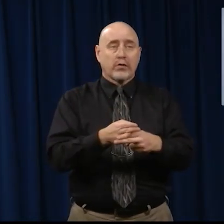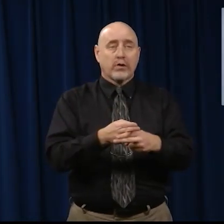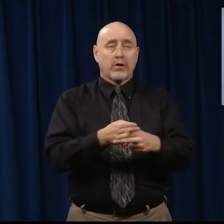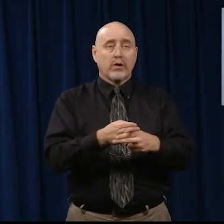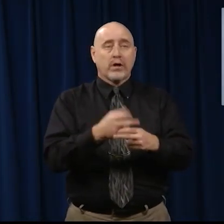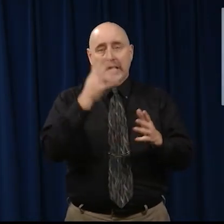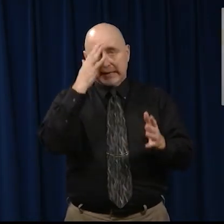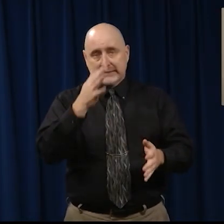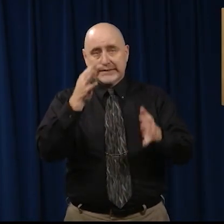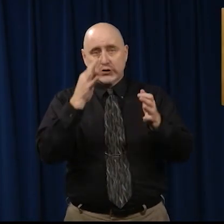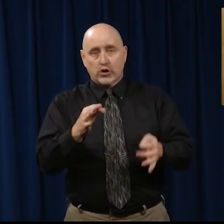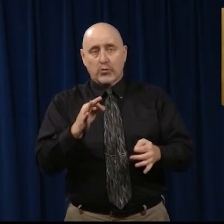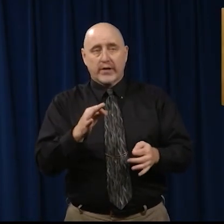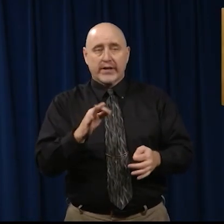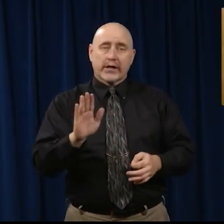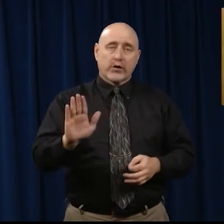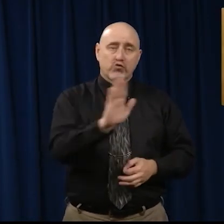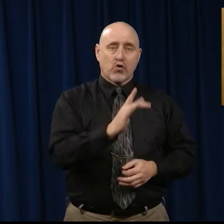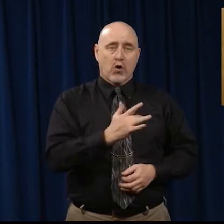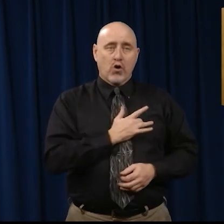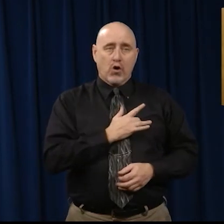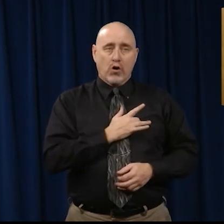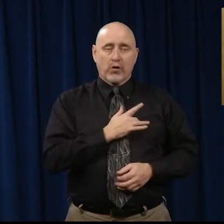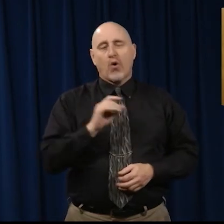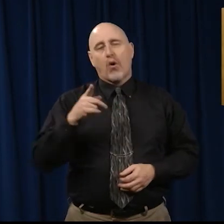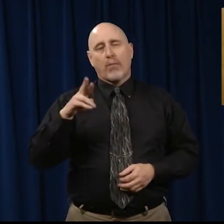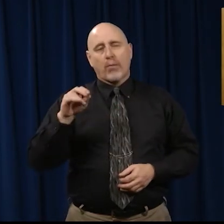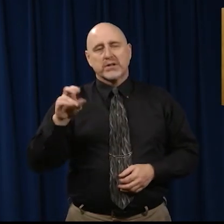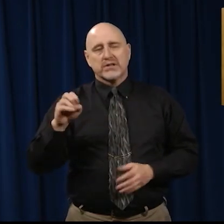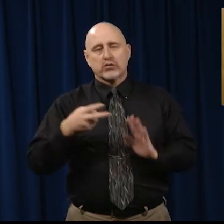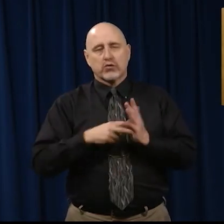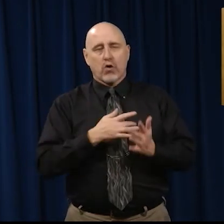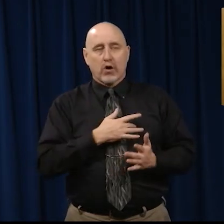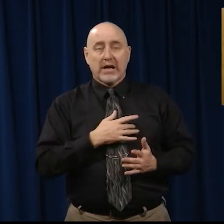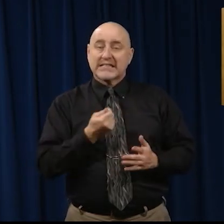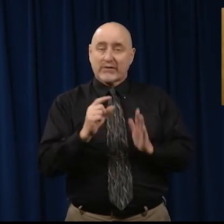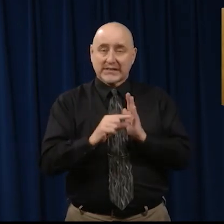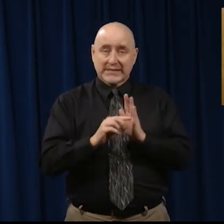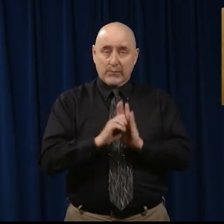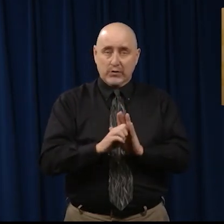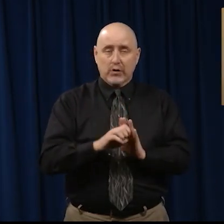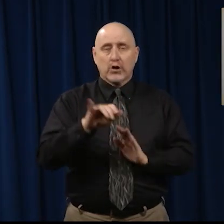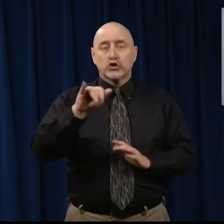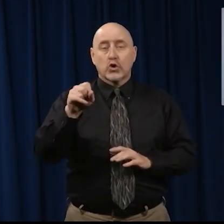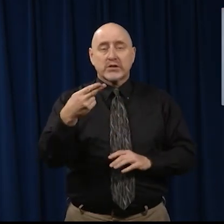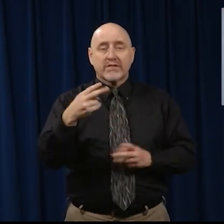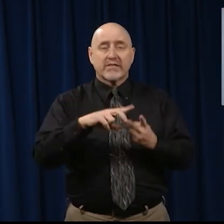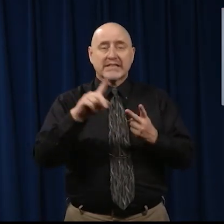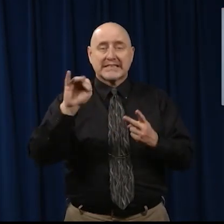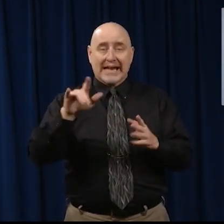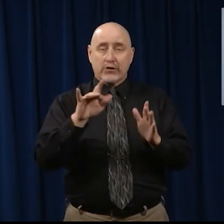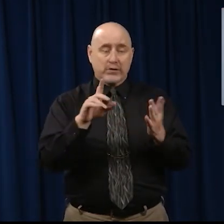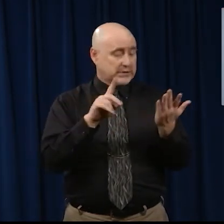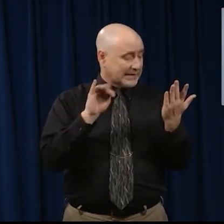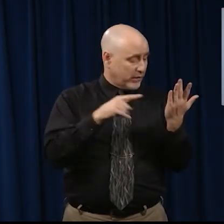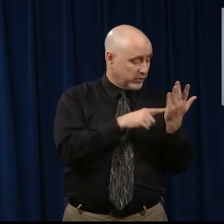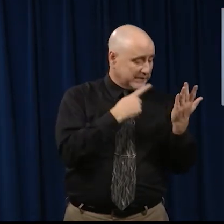called determining or purposing in your heart. We have several examples of it. Joseph and Daniel. The Bible says